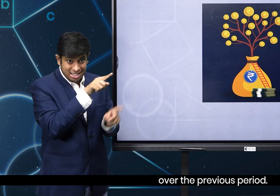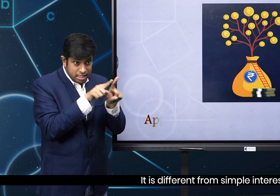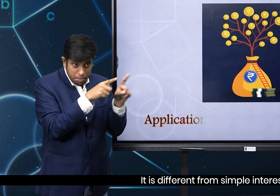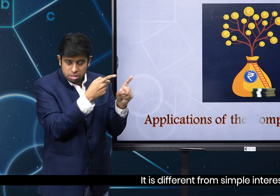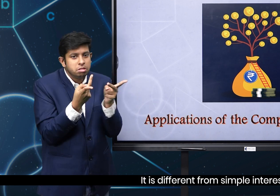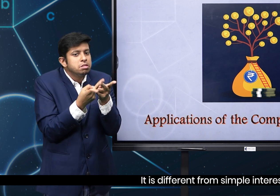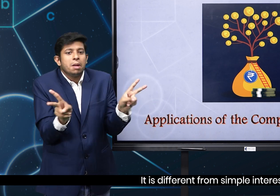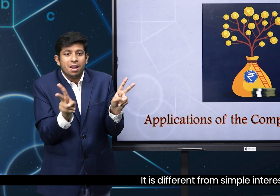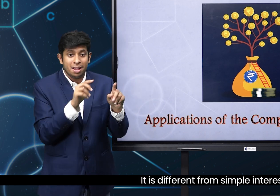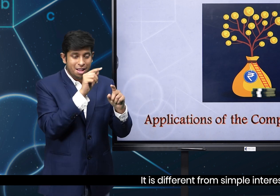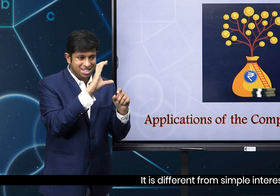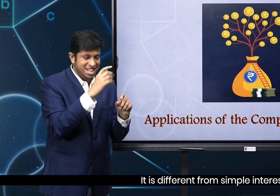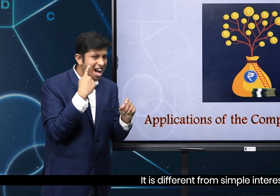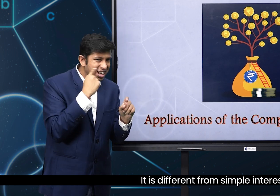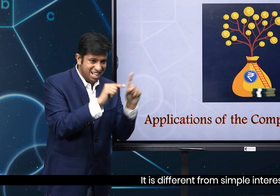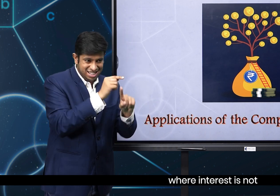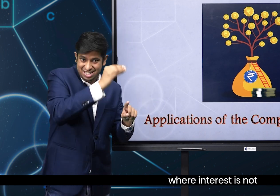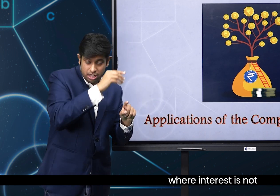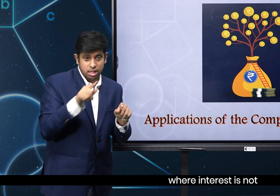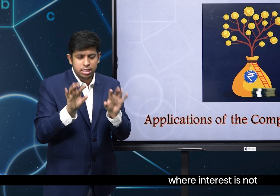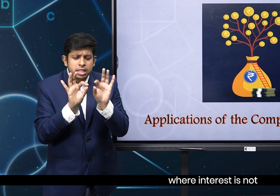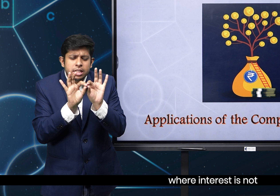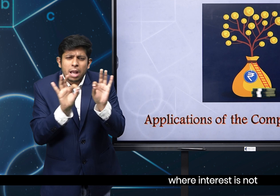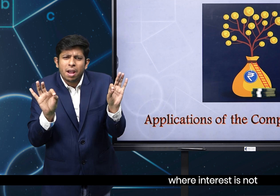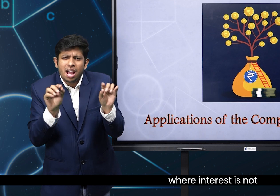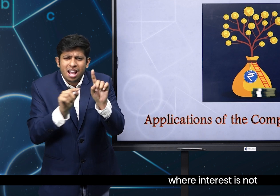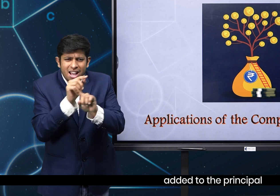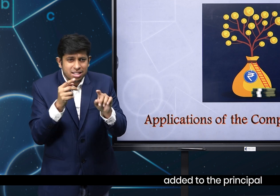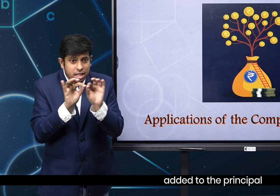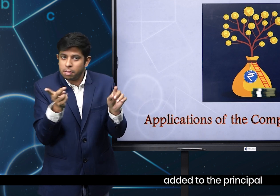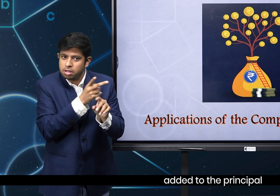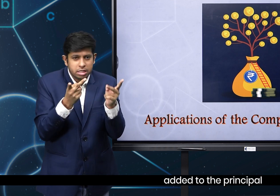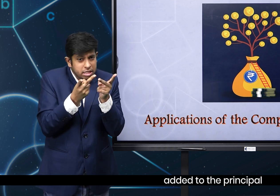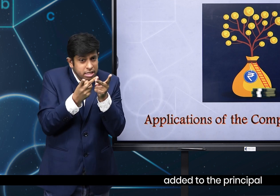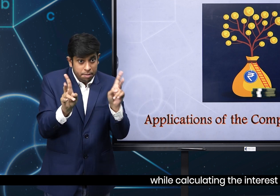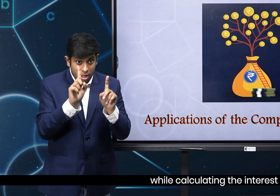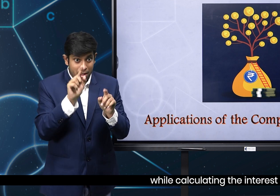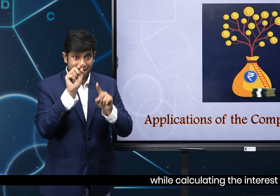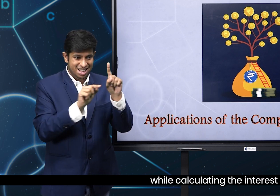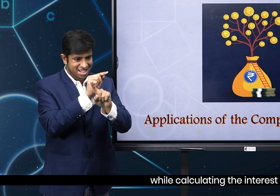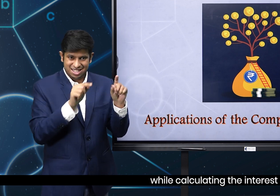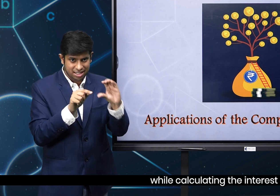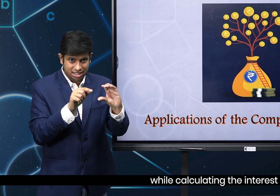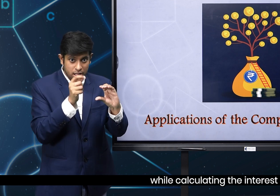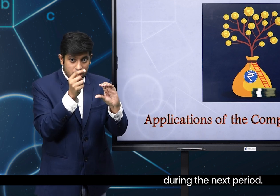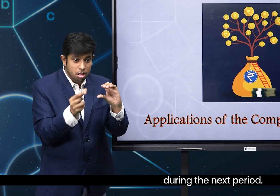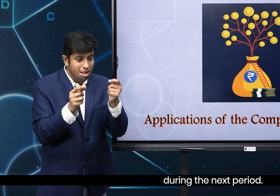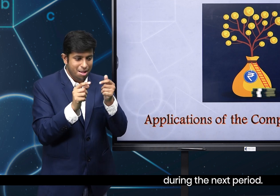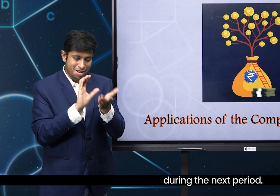It is different from simple interest, where interest is not added to the principal while calculating the interest during the next